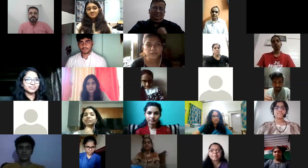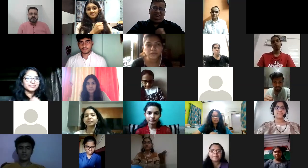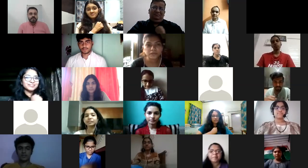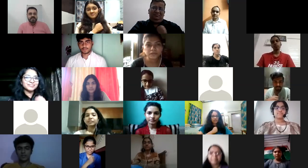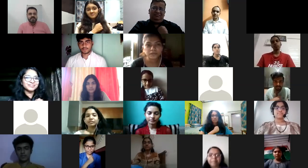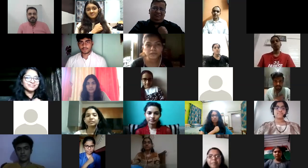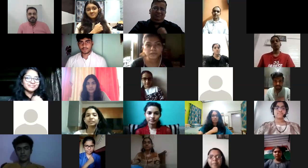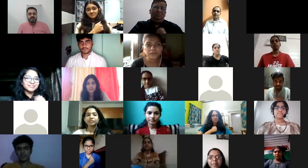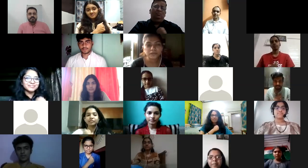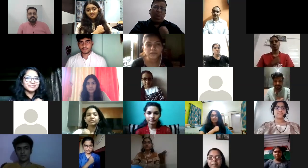Sorry.